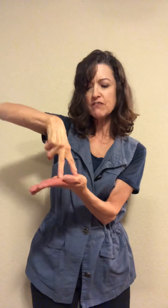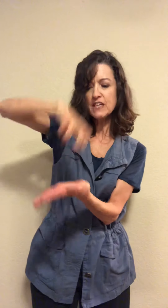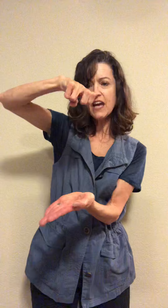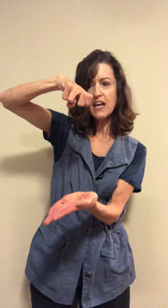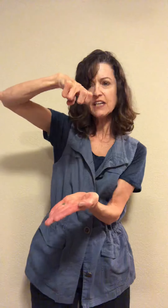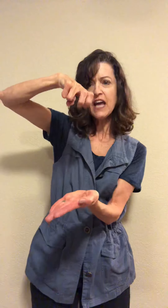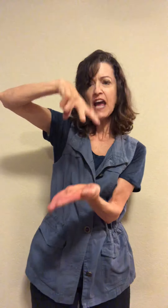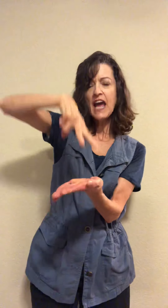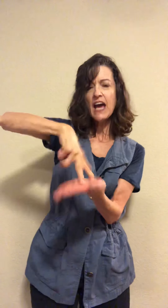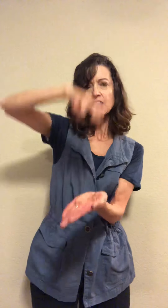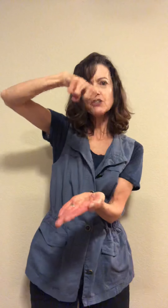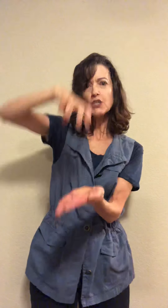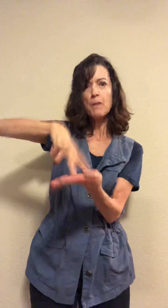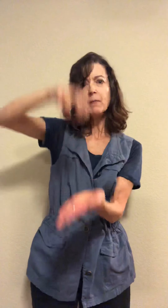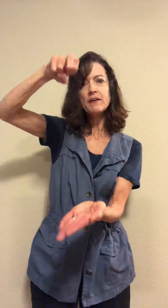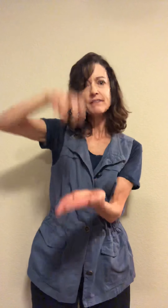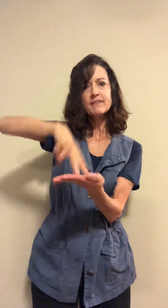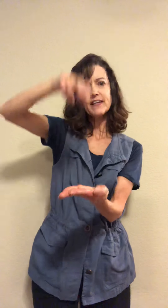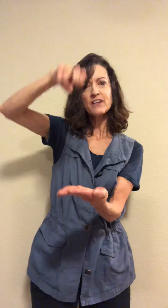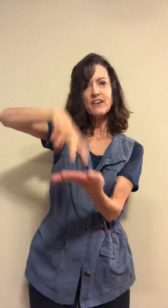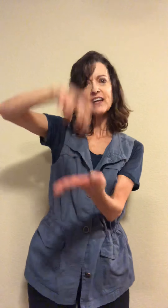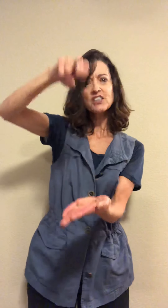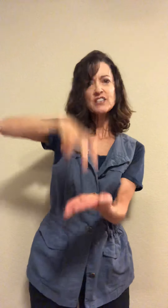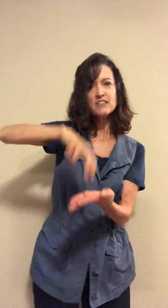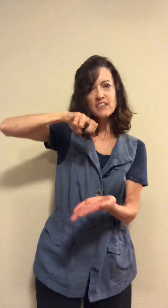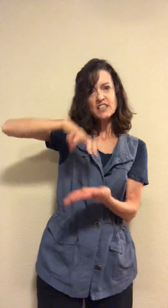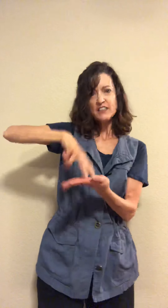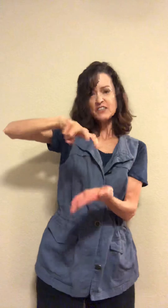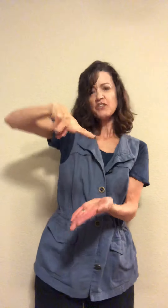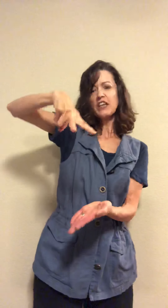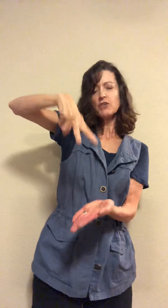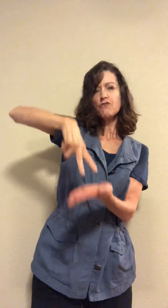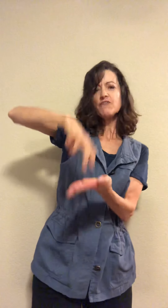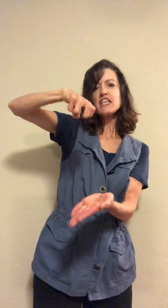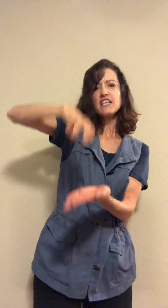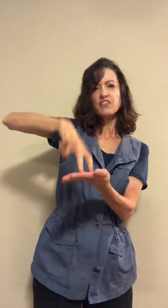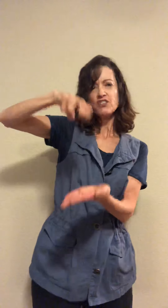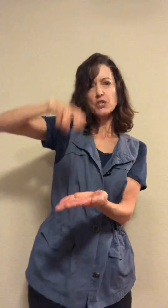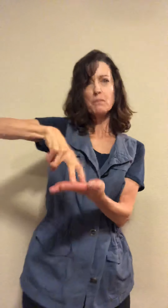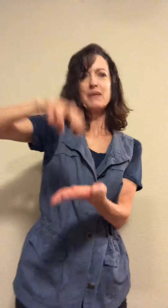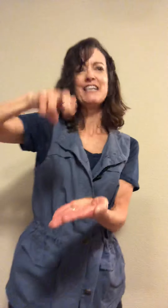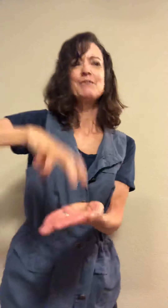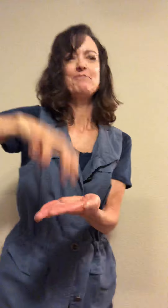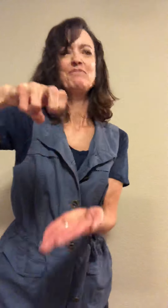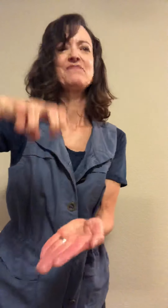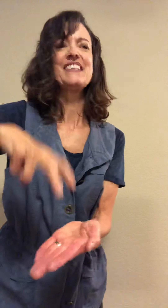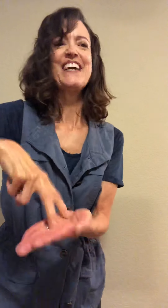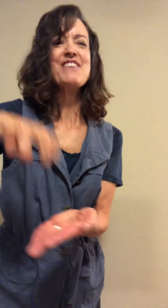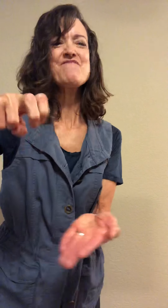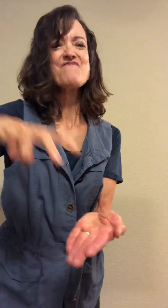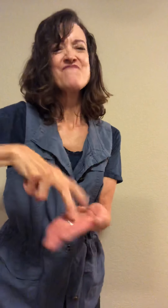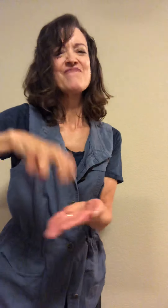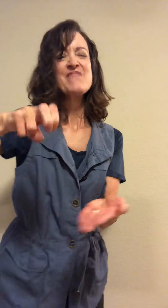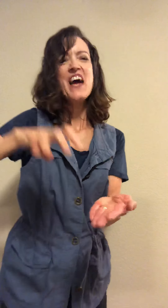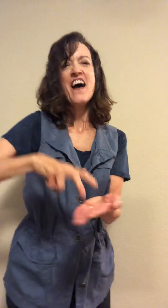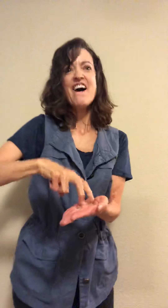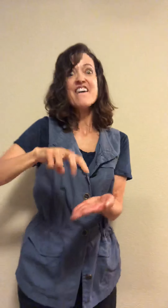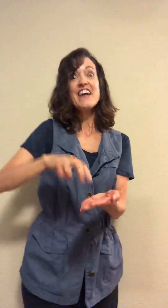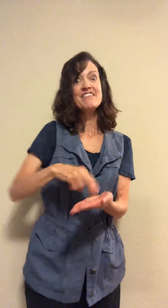V hand and you jump like you're actually, these are like your feet, and you're jumping. Okay? All right, the